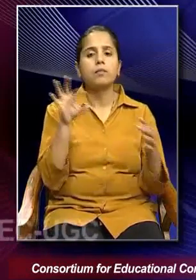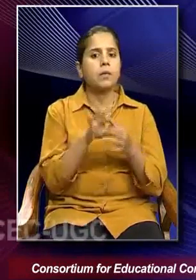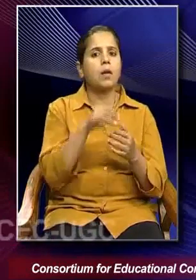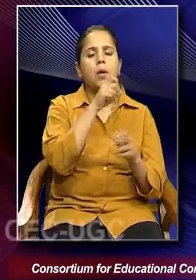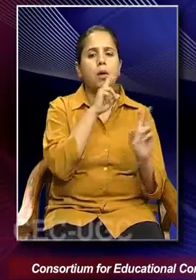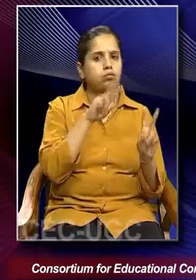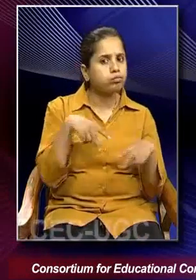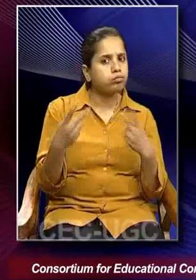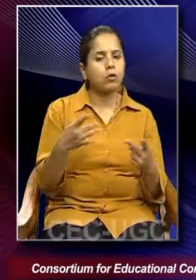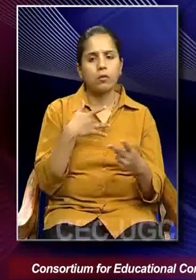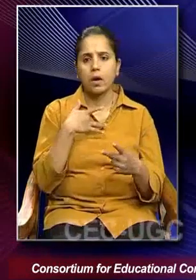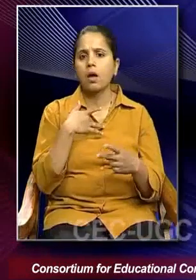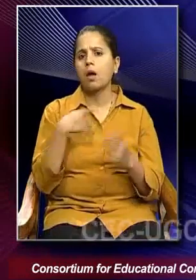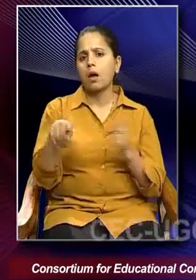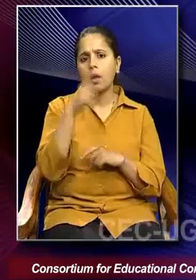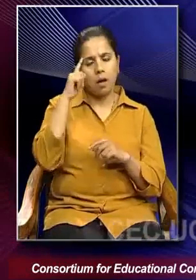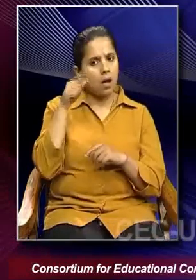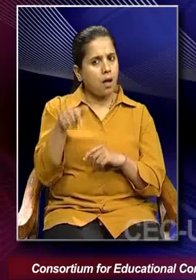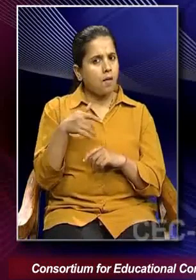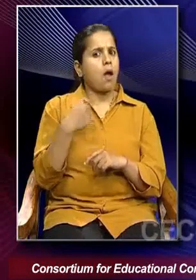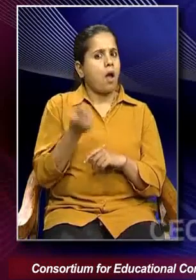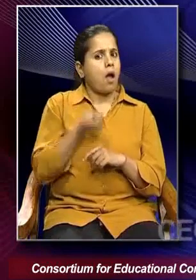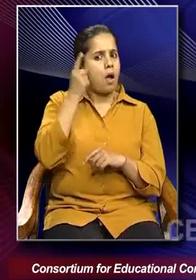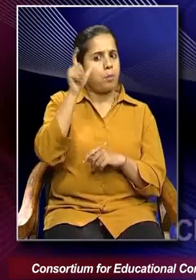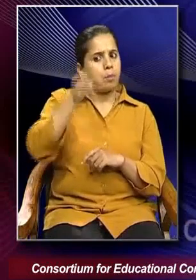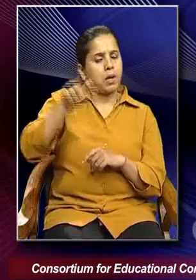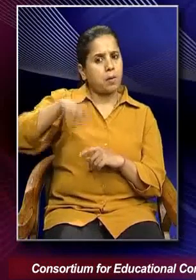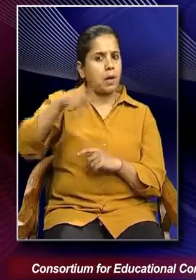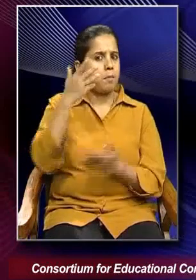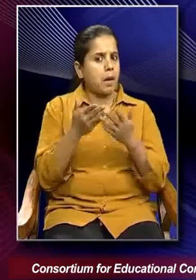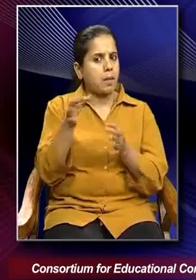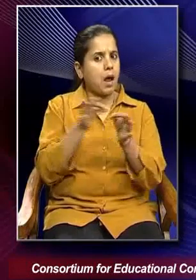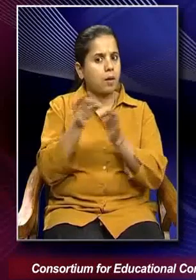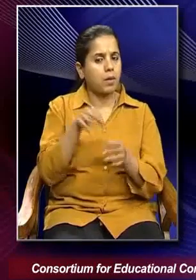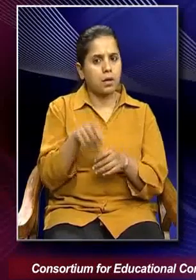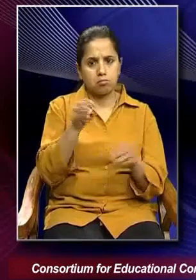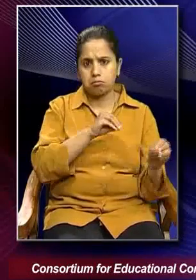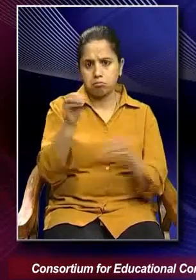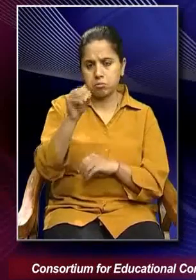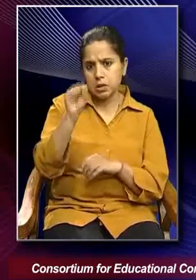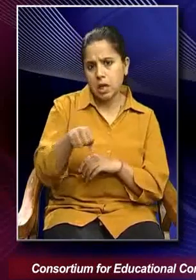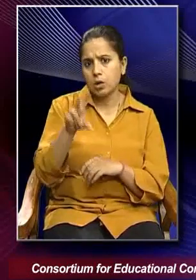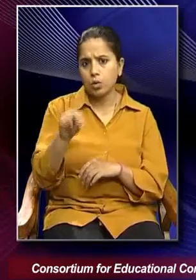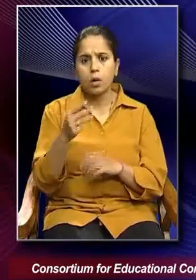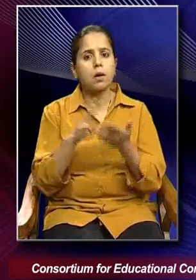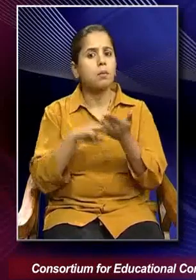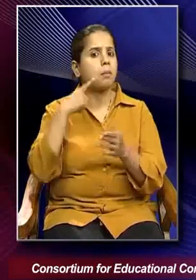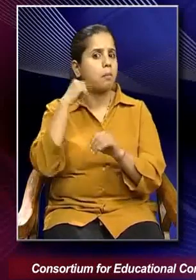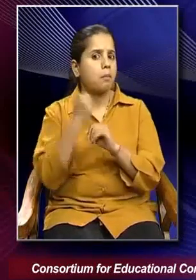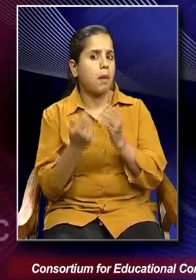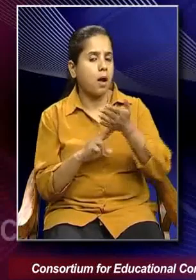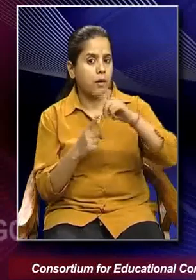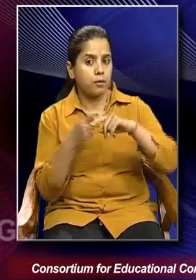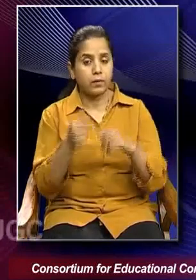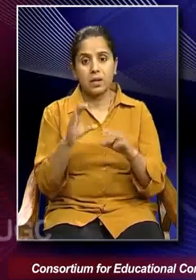respondent in order to get a sense of an individual may be classified as a migrant or not. So for instance the census of India